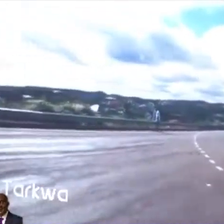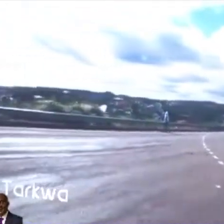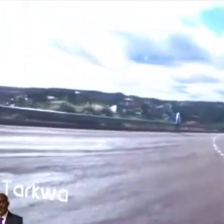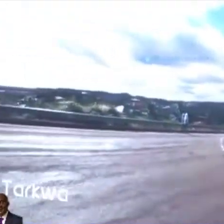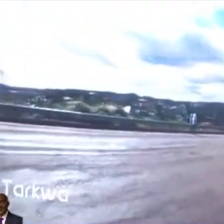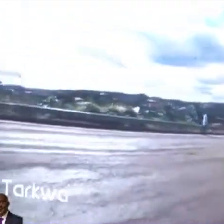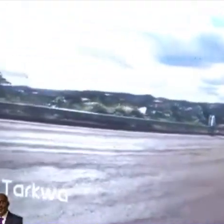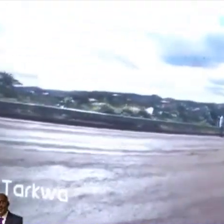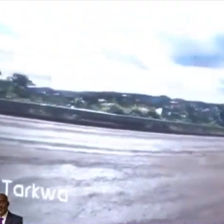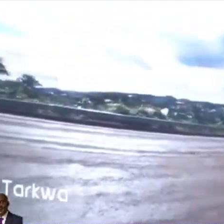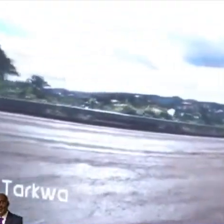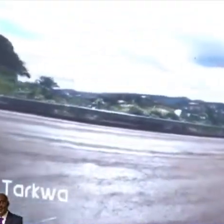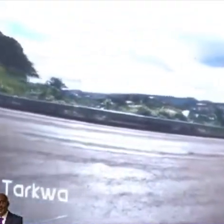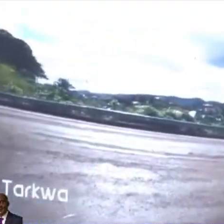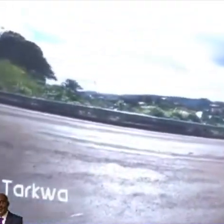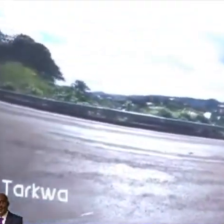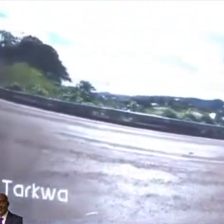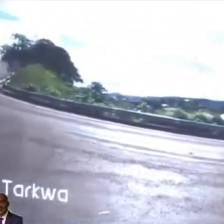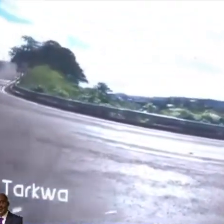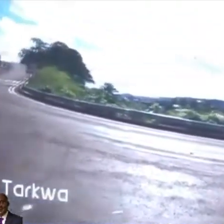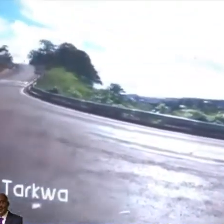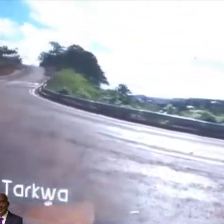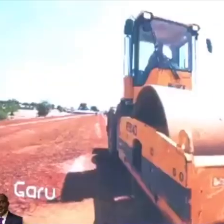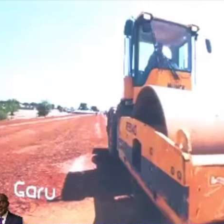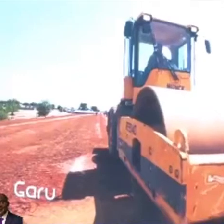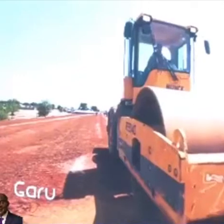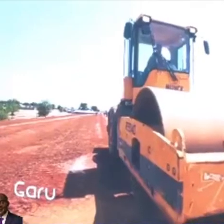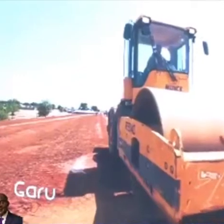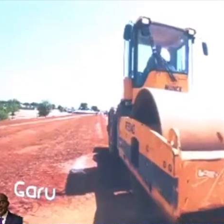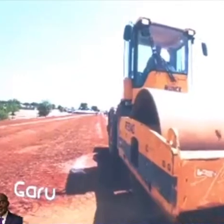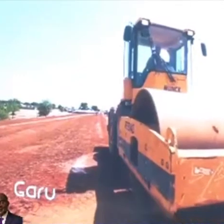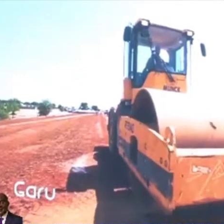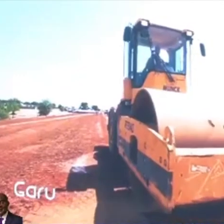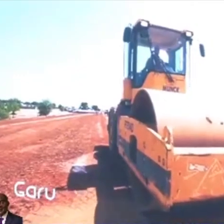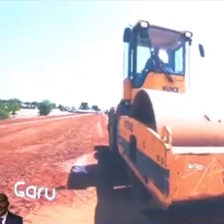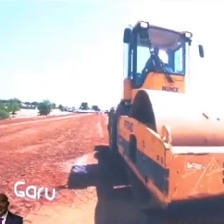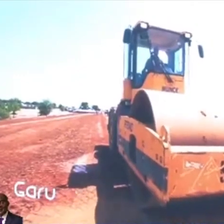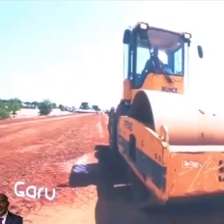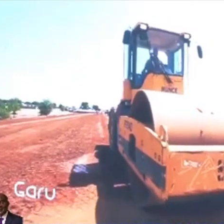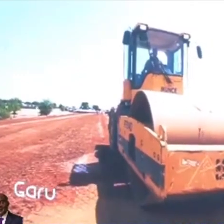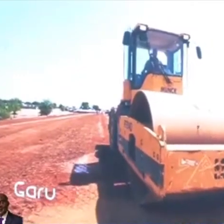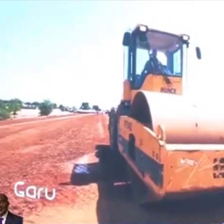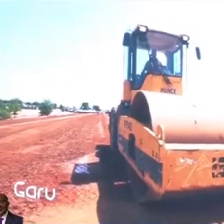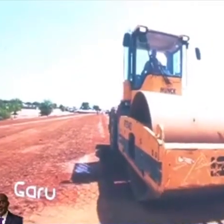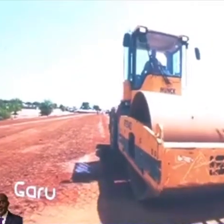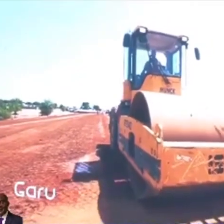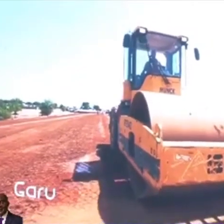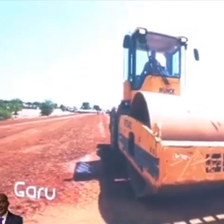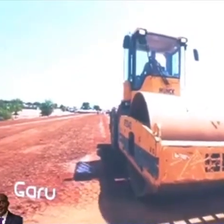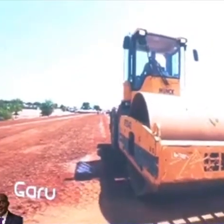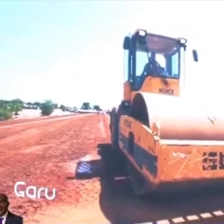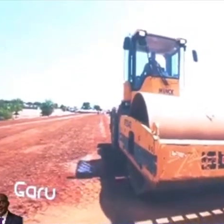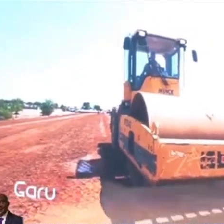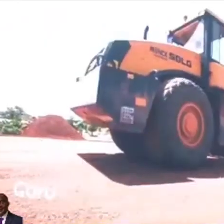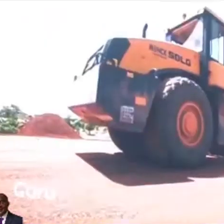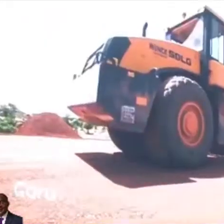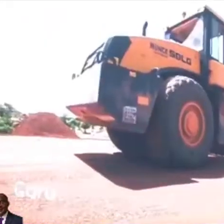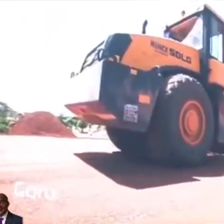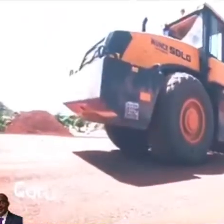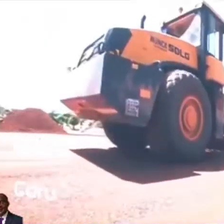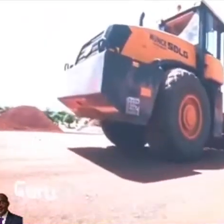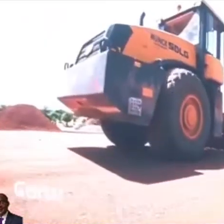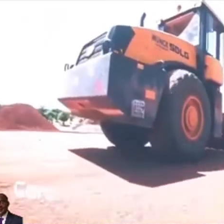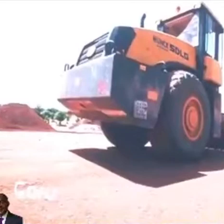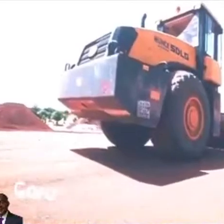crucial in fighting poverty. In the eyes of this government, any gap in our road network left